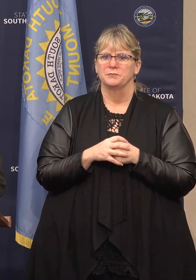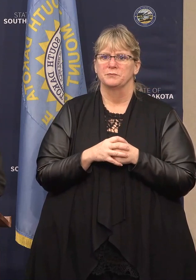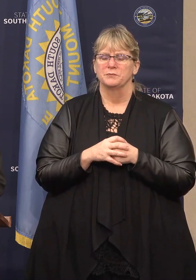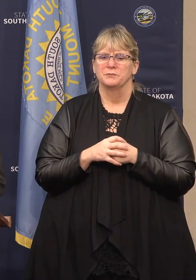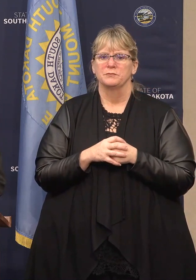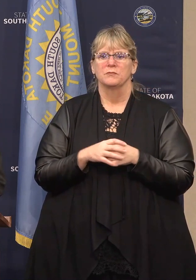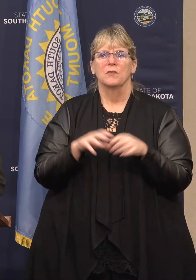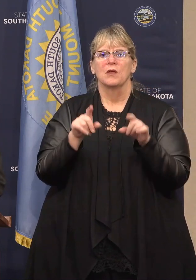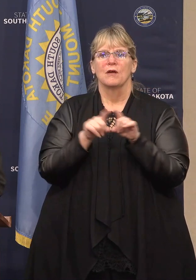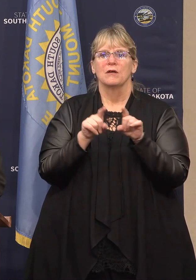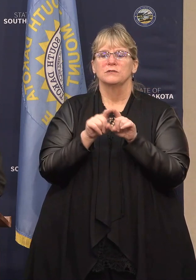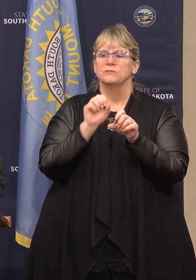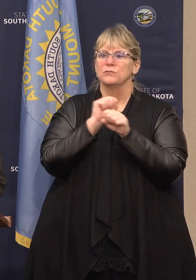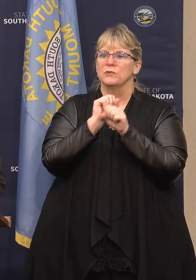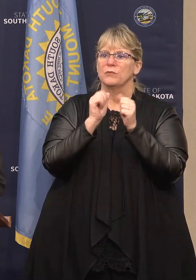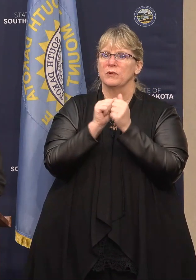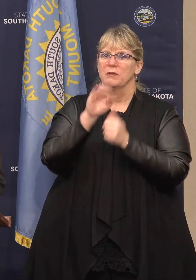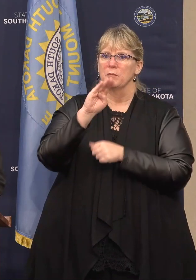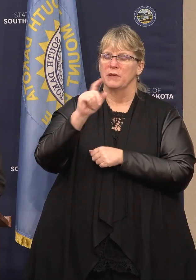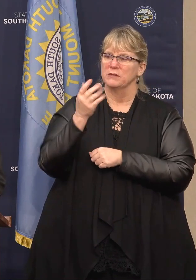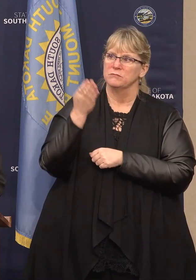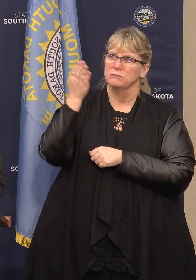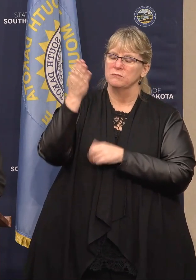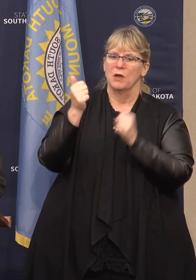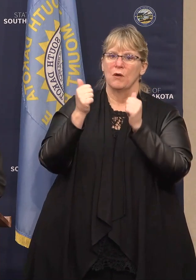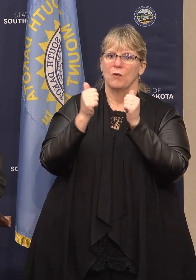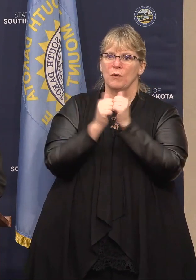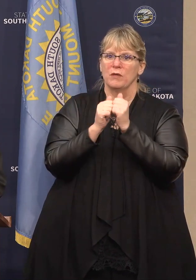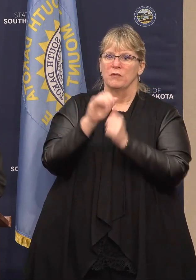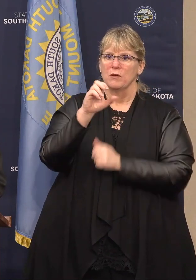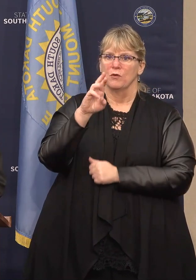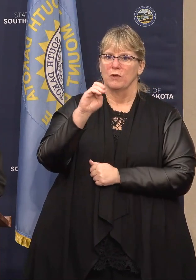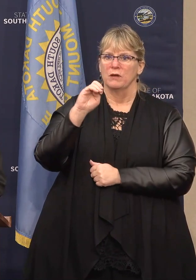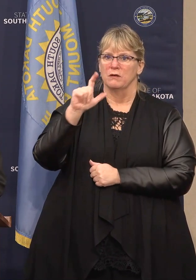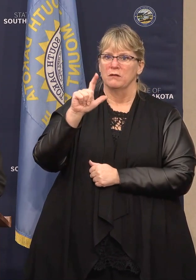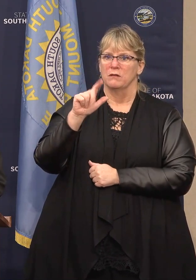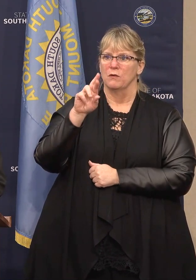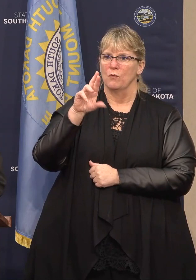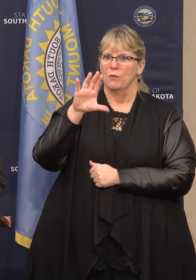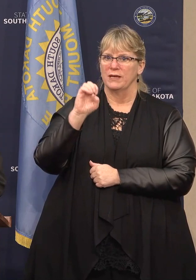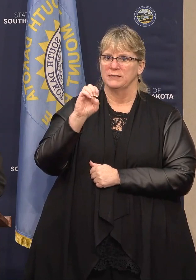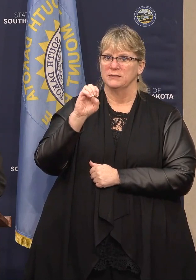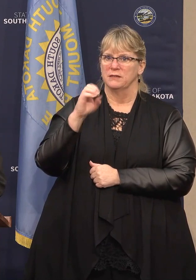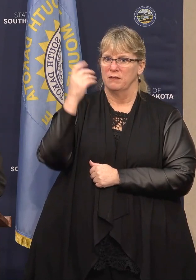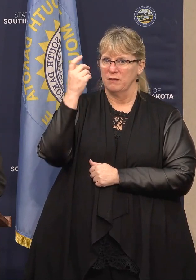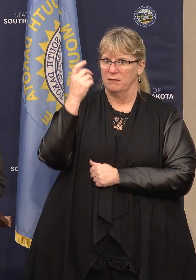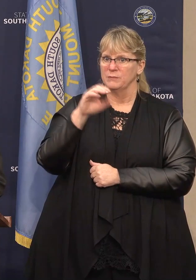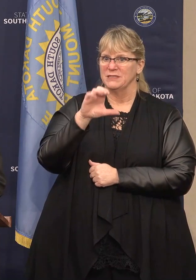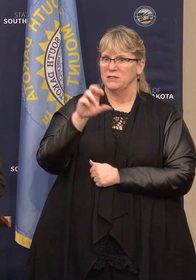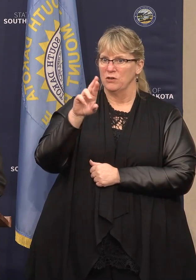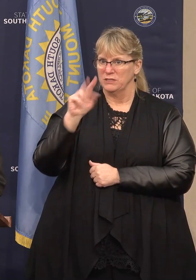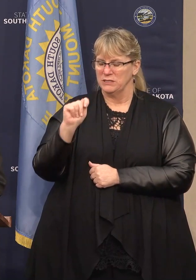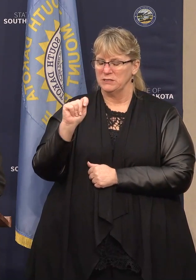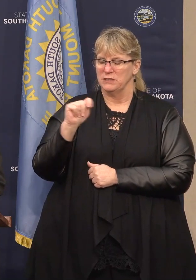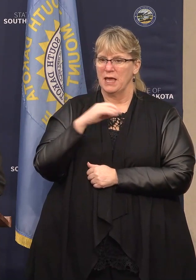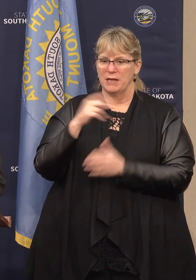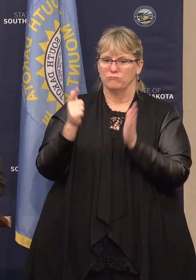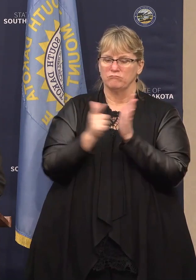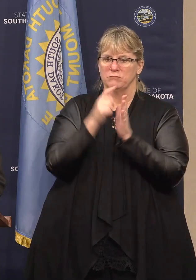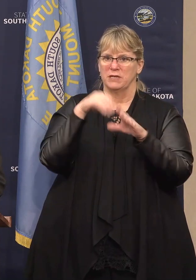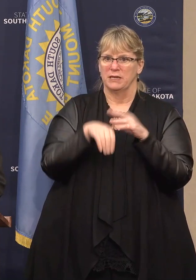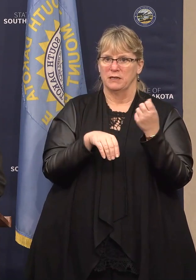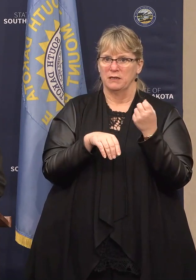working on bills and legislation related to critical race theory and banning the education of that in our